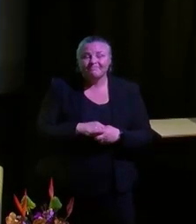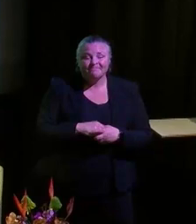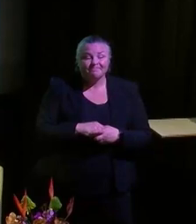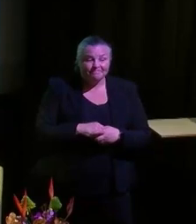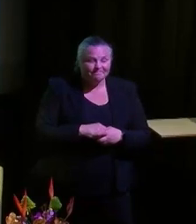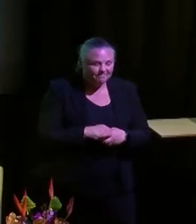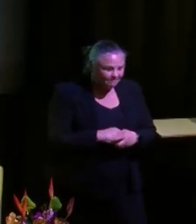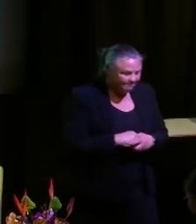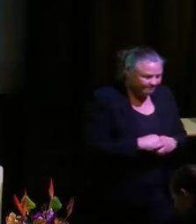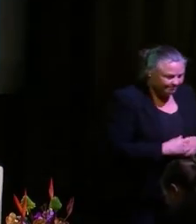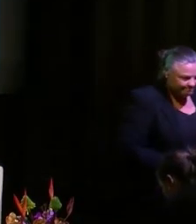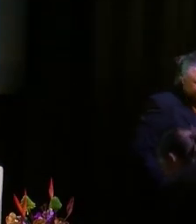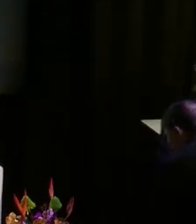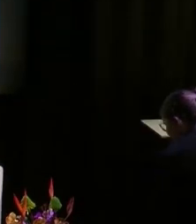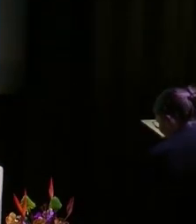Gorgeous.